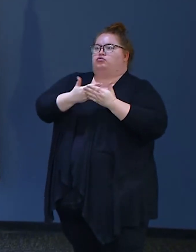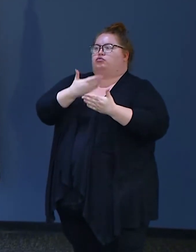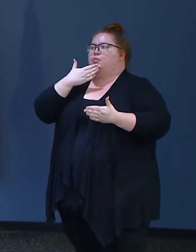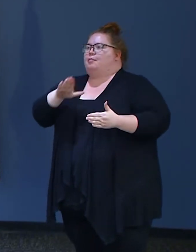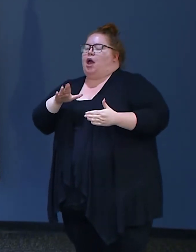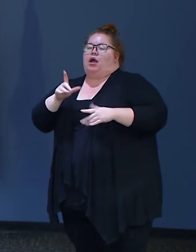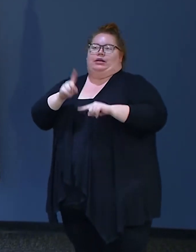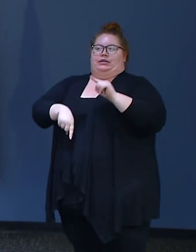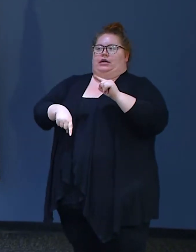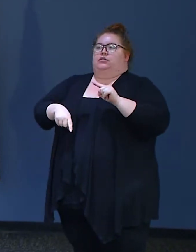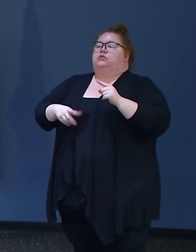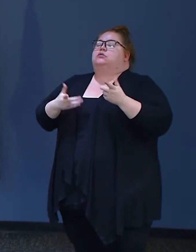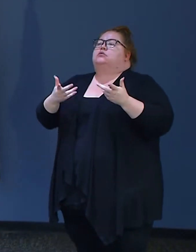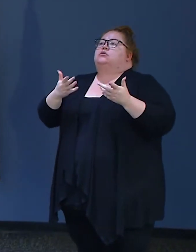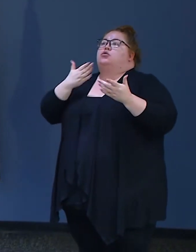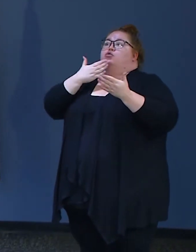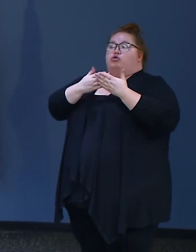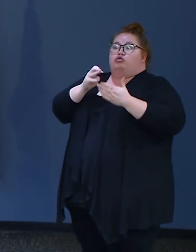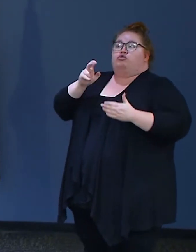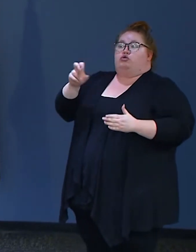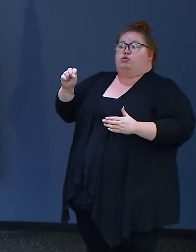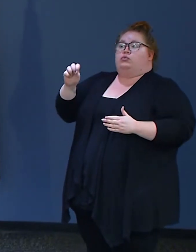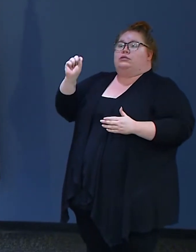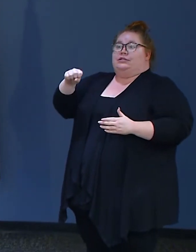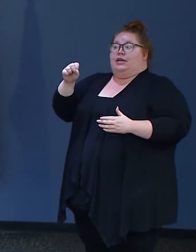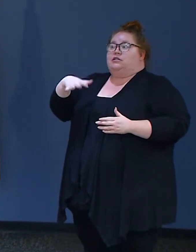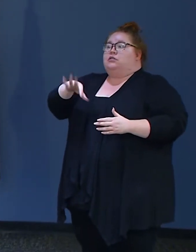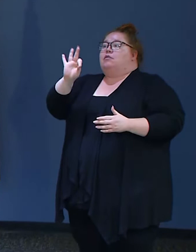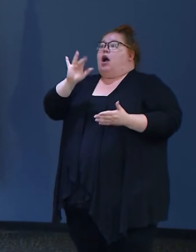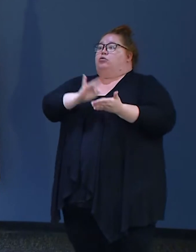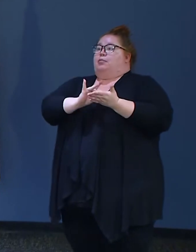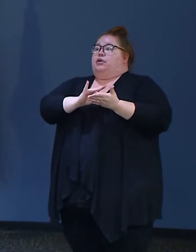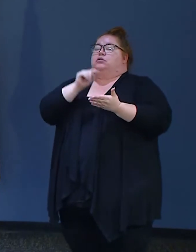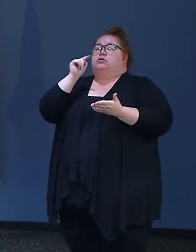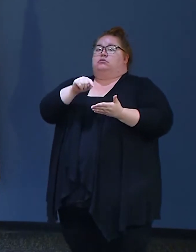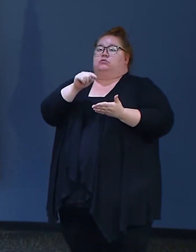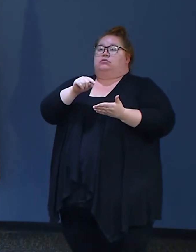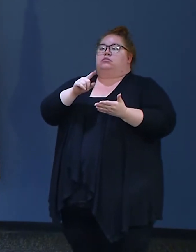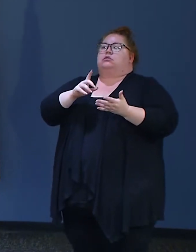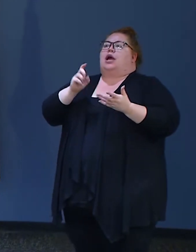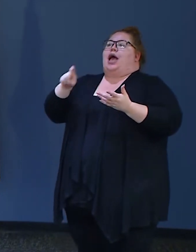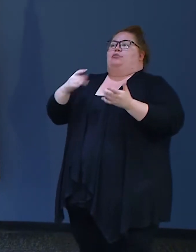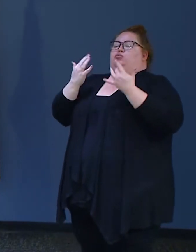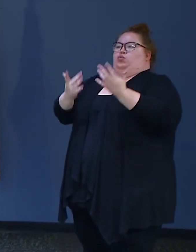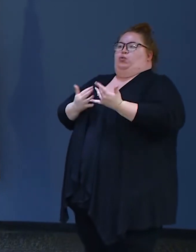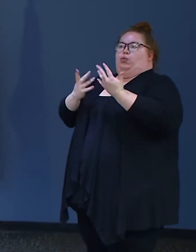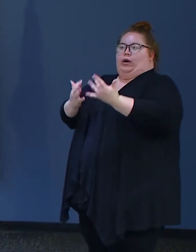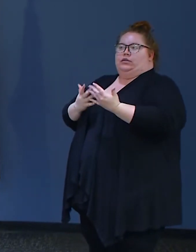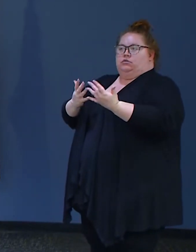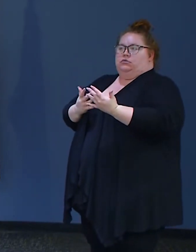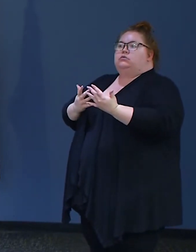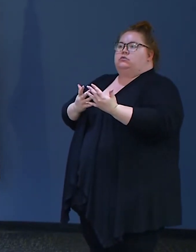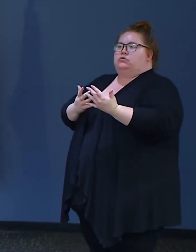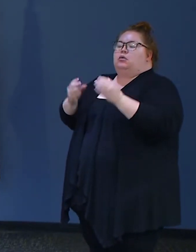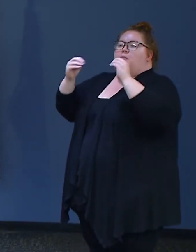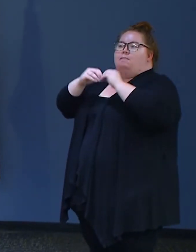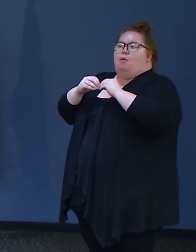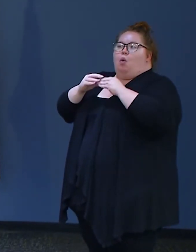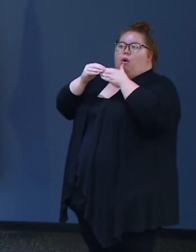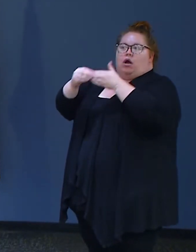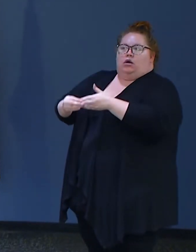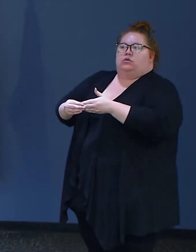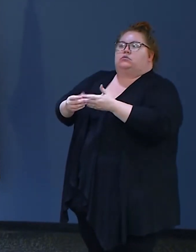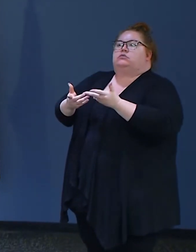great news. We all want to hear news like this, but we're going to wait to hear the guidance of how that is going to play out and hit our